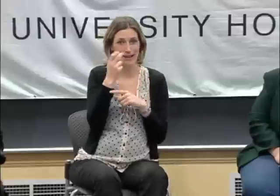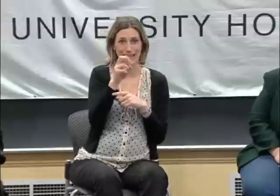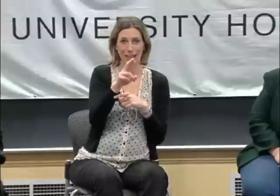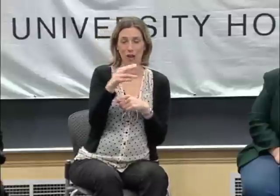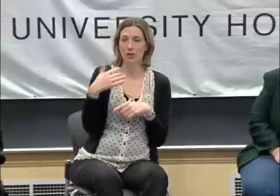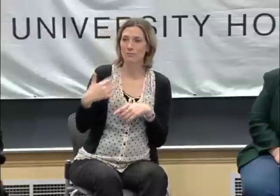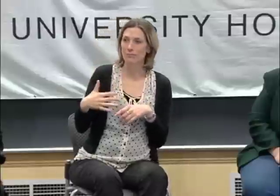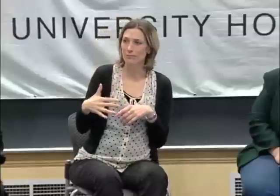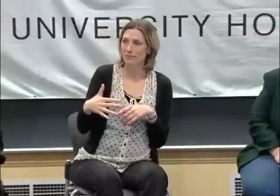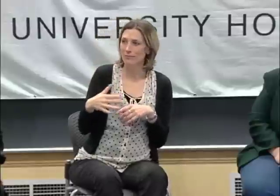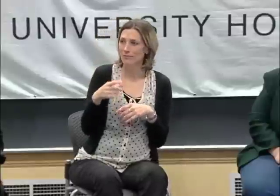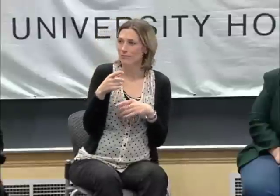And honestly, when I see her,